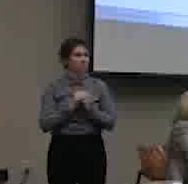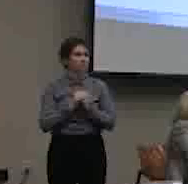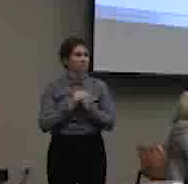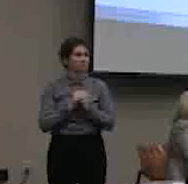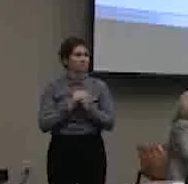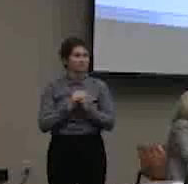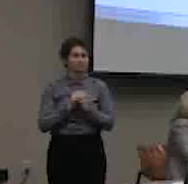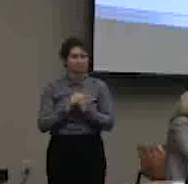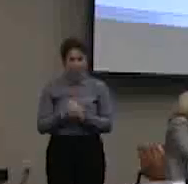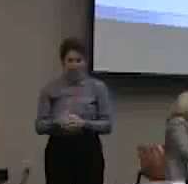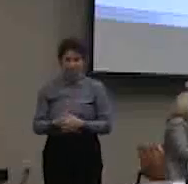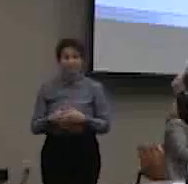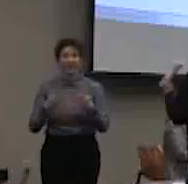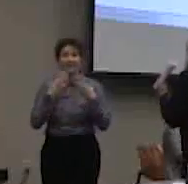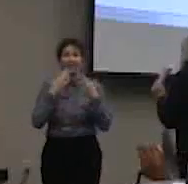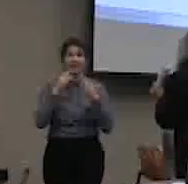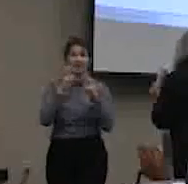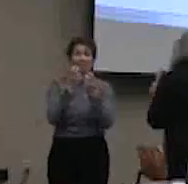Great, thank you, panelists.